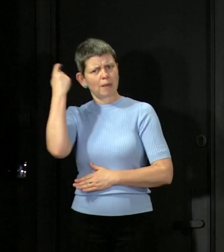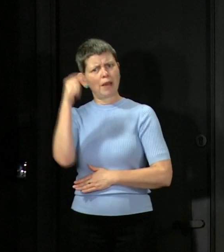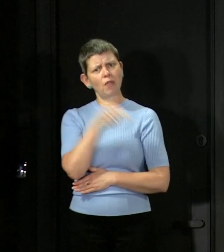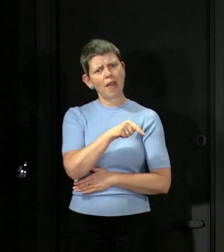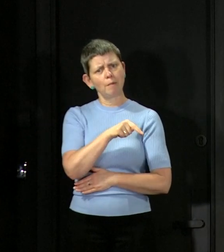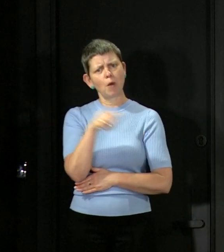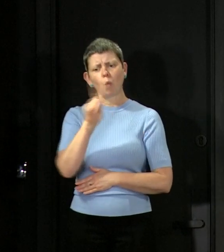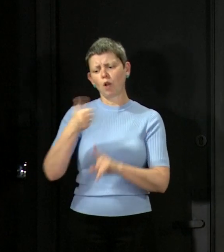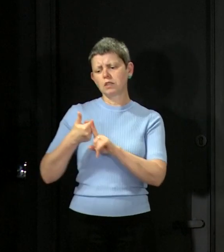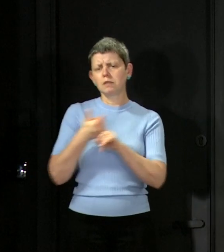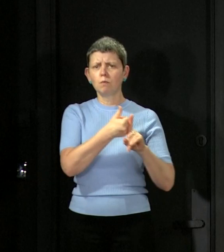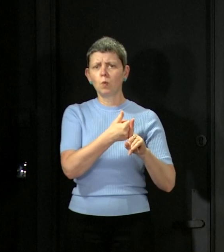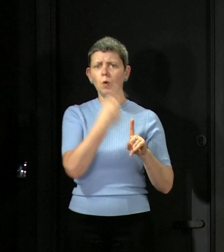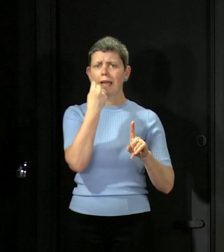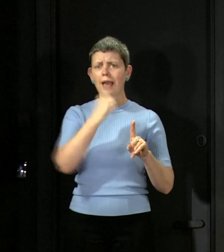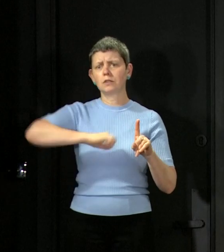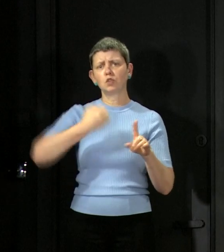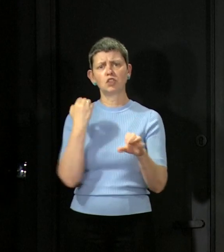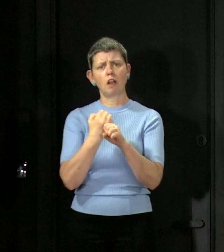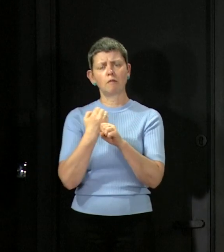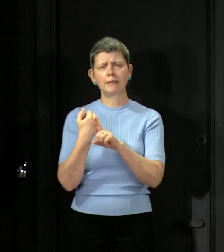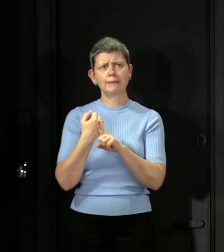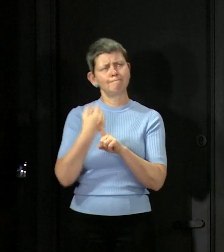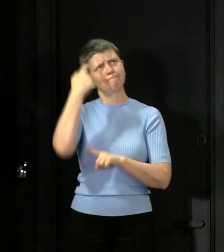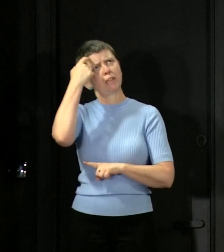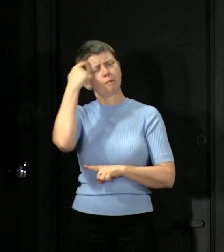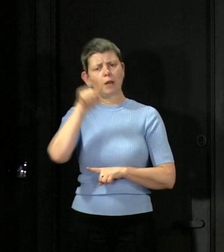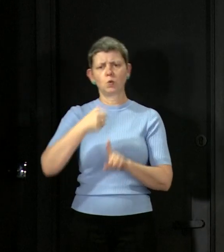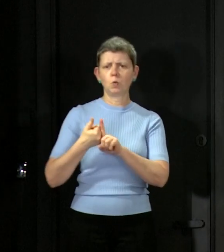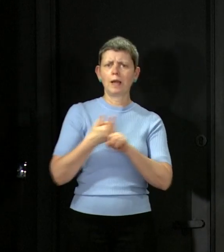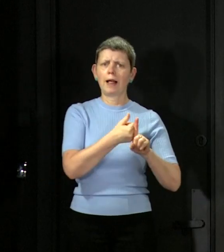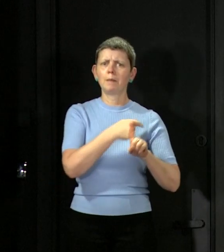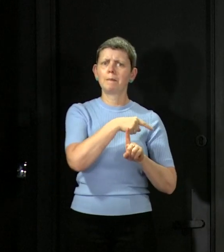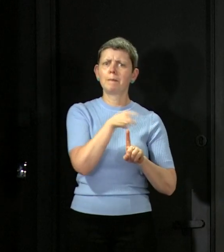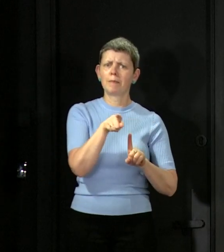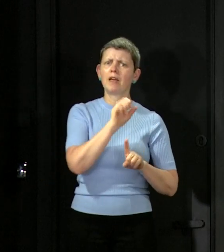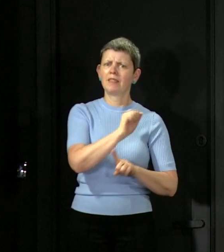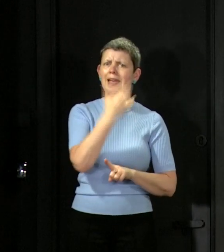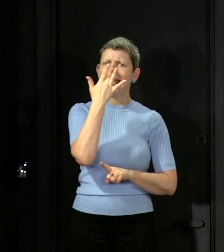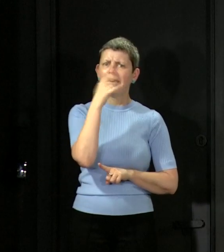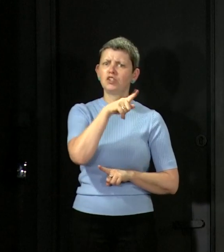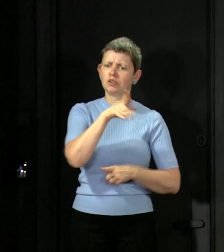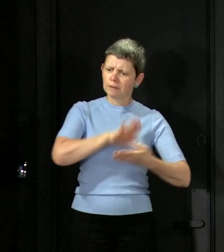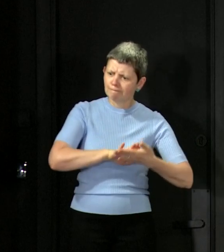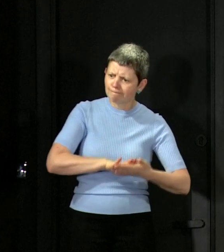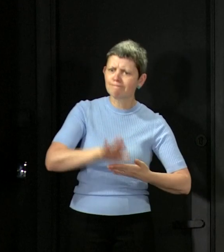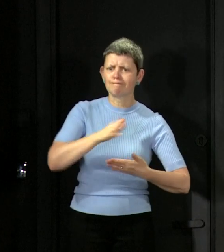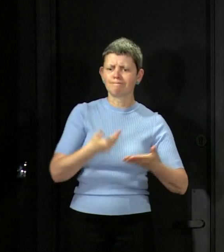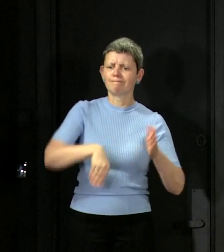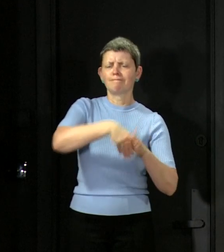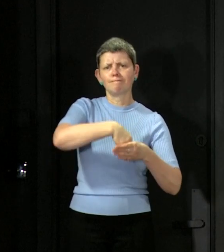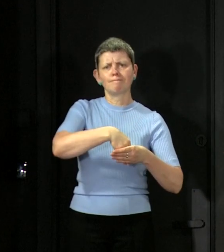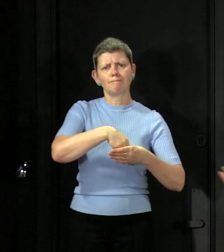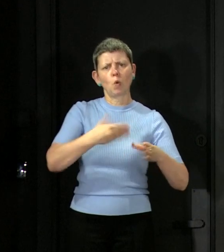can the Scottish Government provide to help companies step up and allow this generation to get a vital foothold in the world of